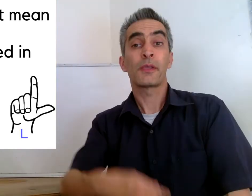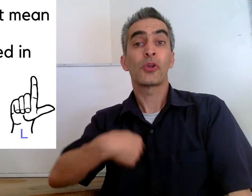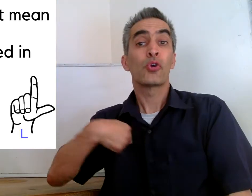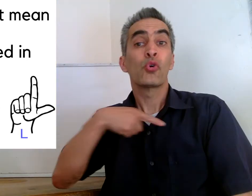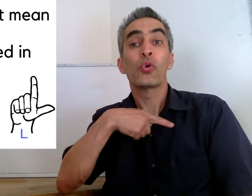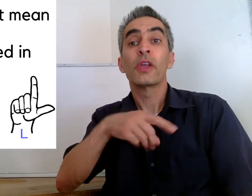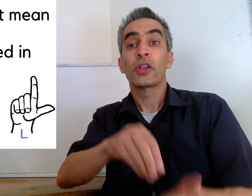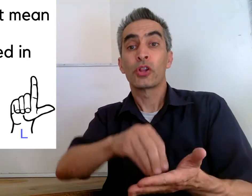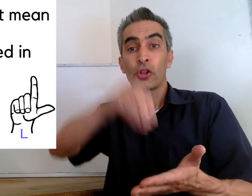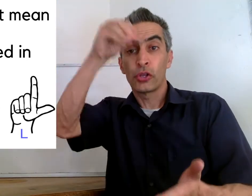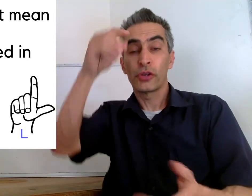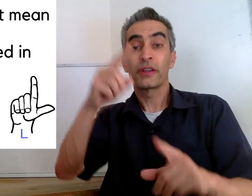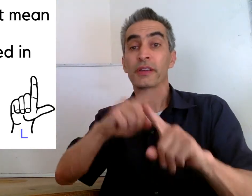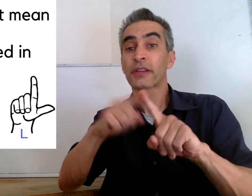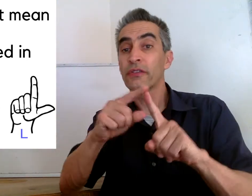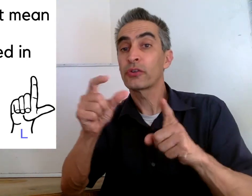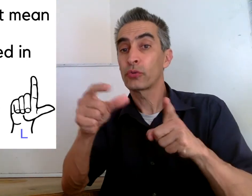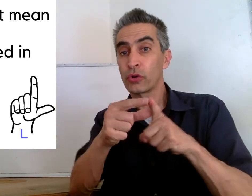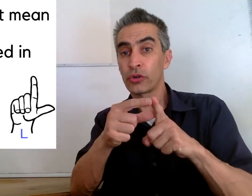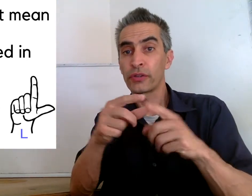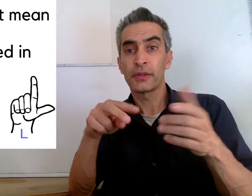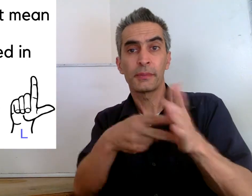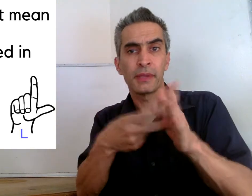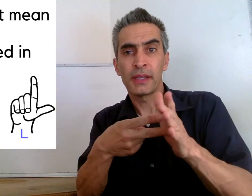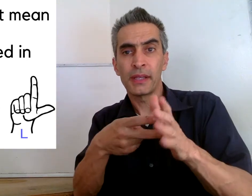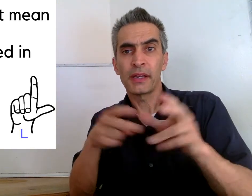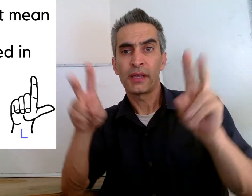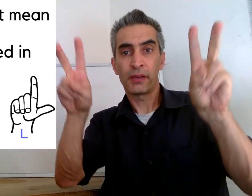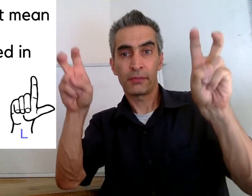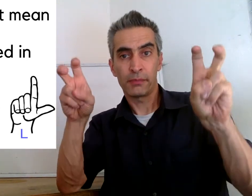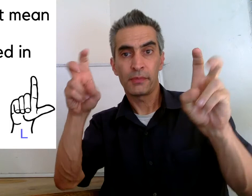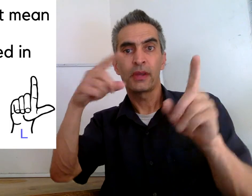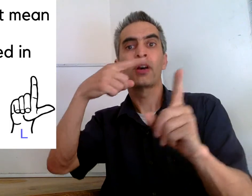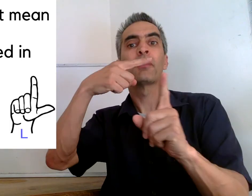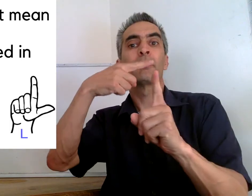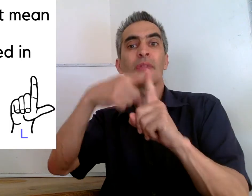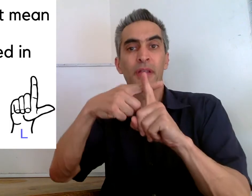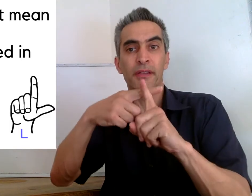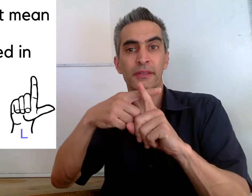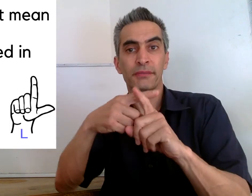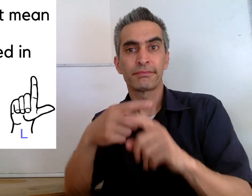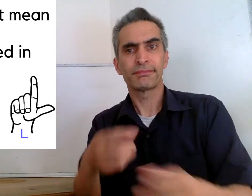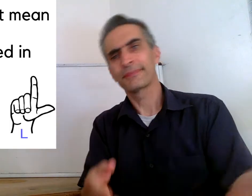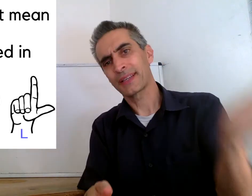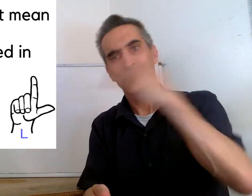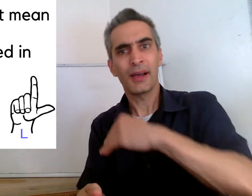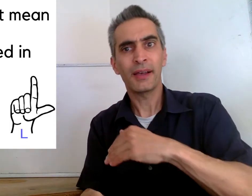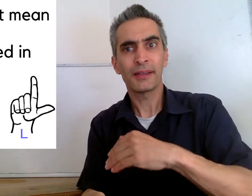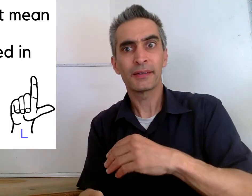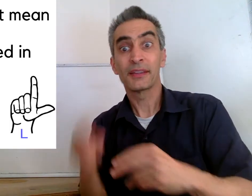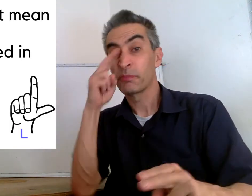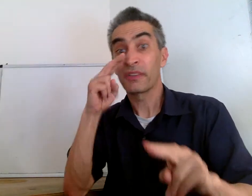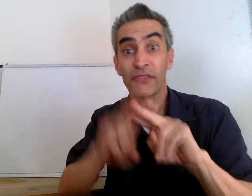We're going to learn different words that mean plus. Come on! It'll be fun!